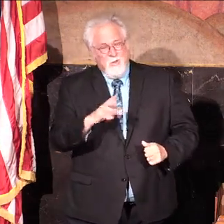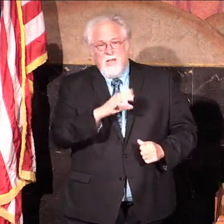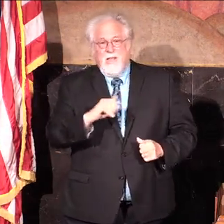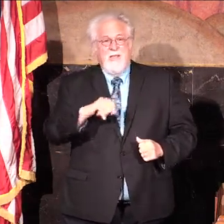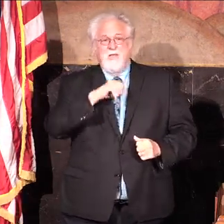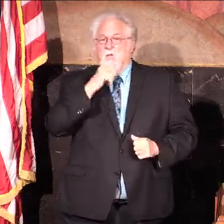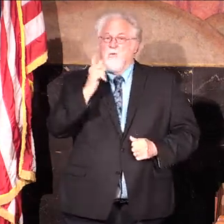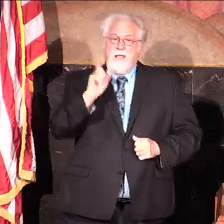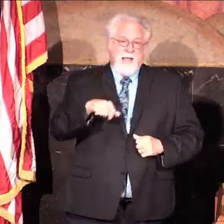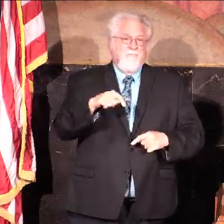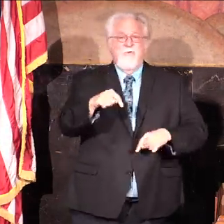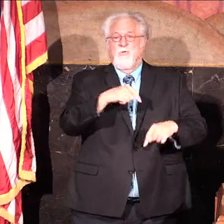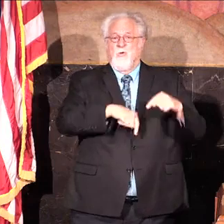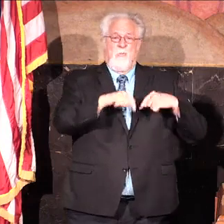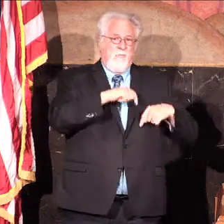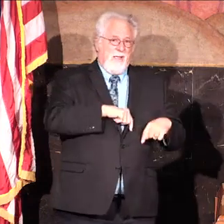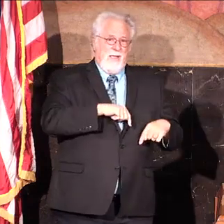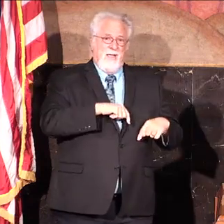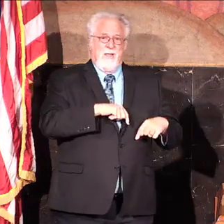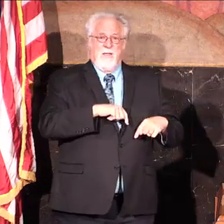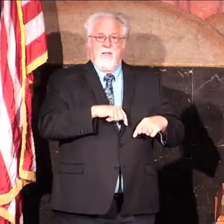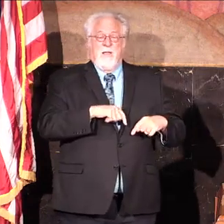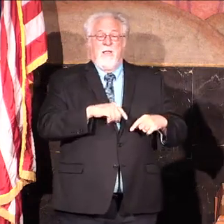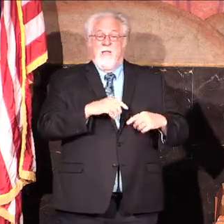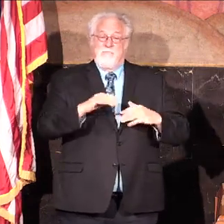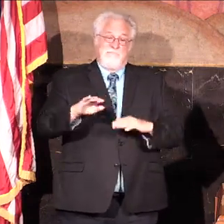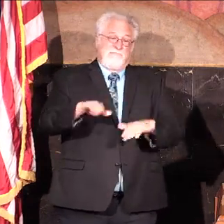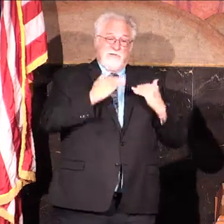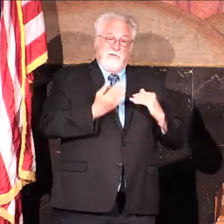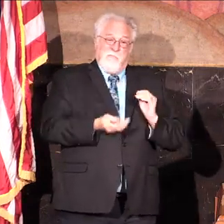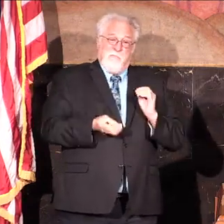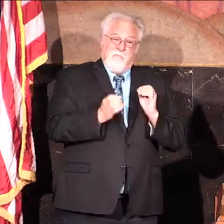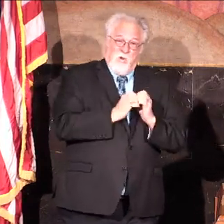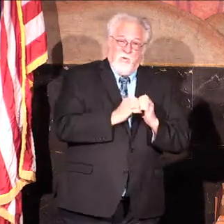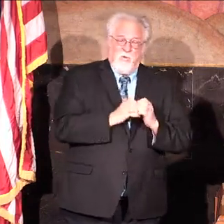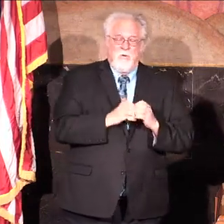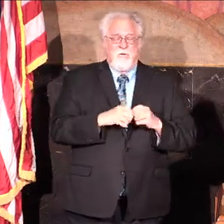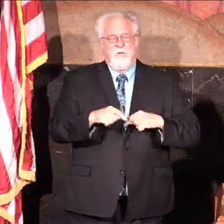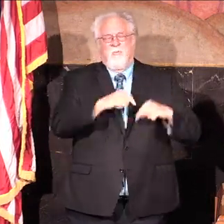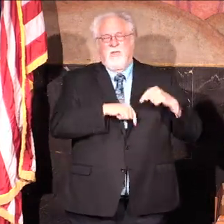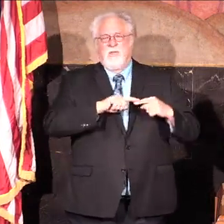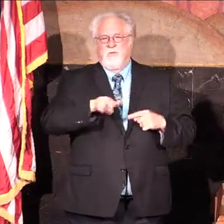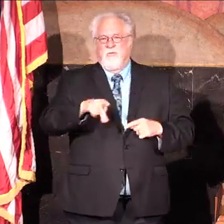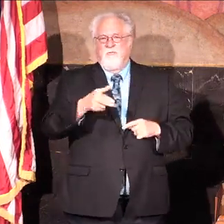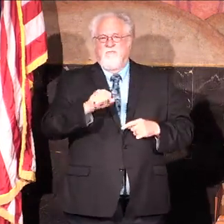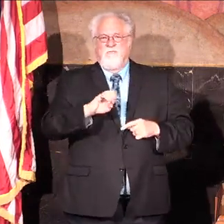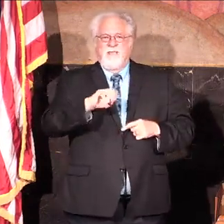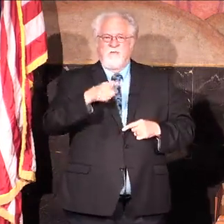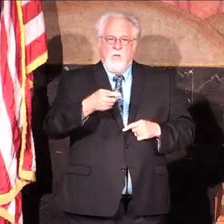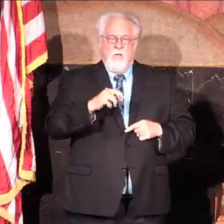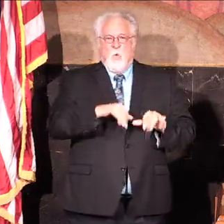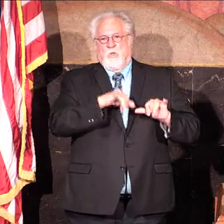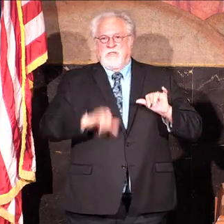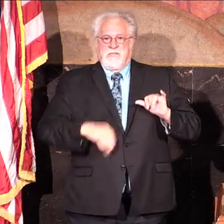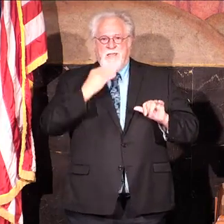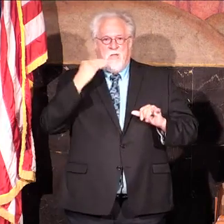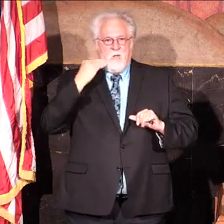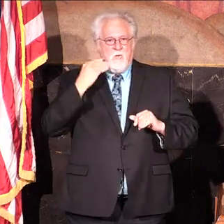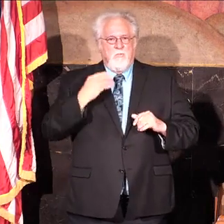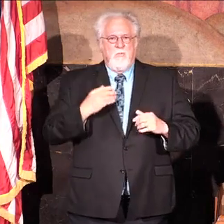not have to go backwards and impose more restrictions in terms of going back to phase 1 or to stay at